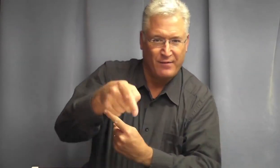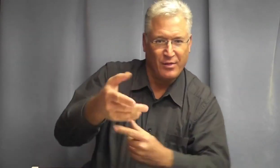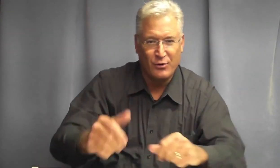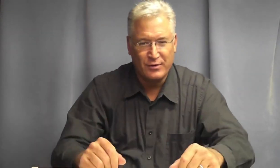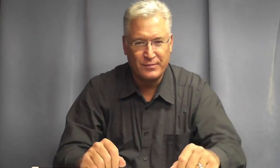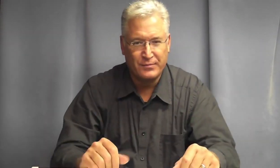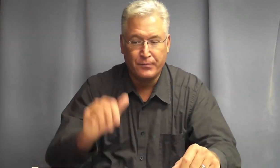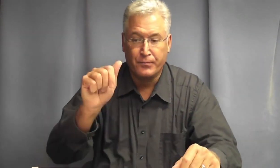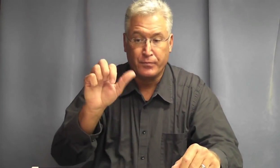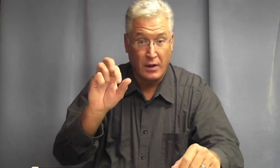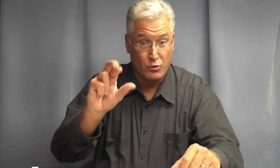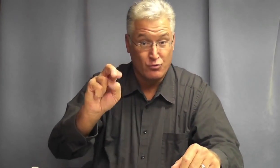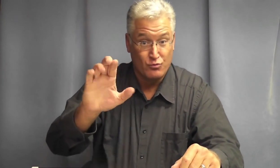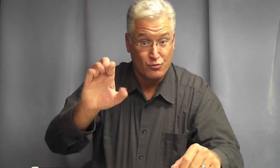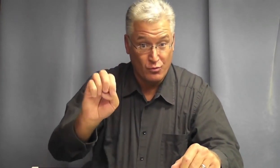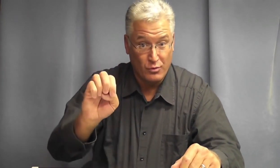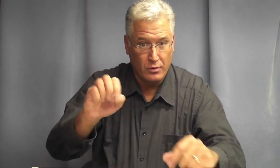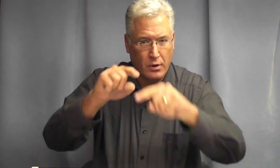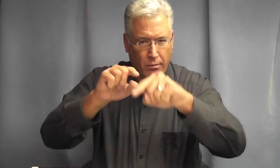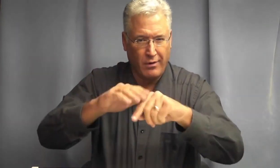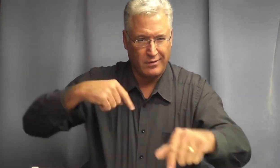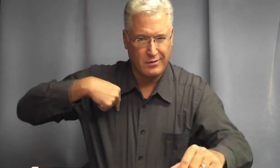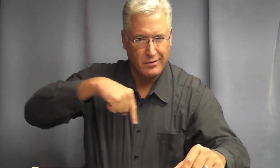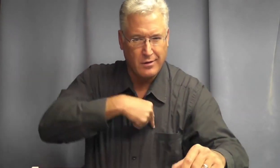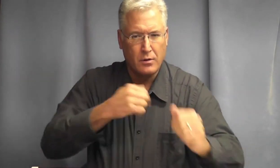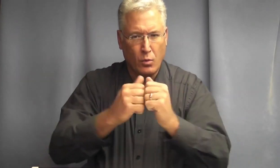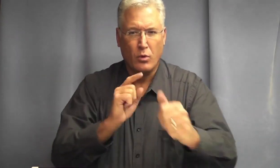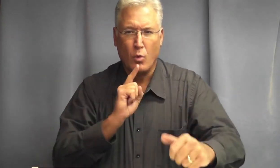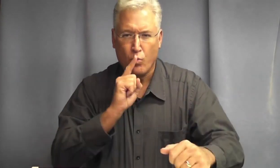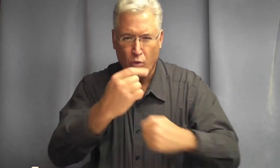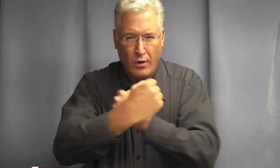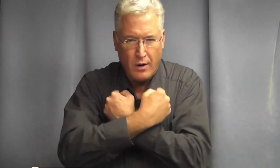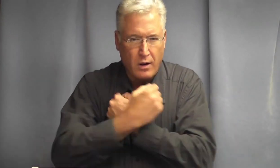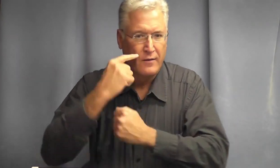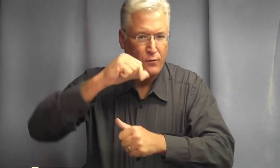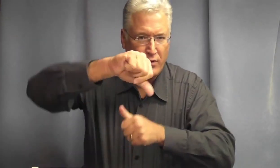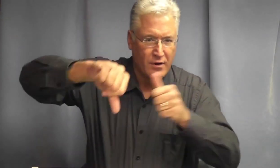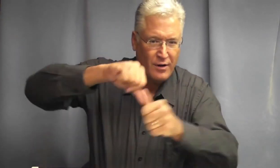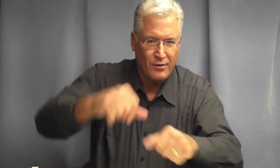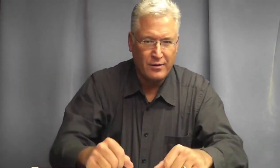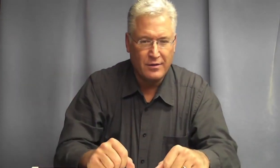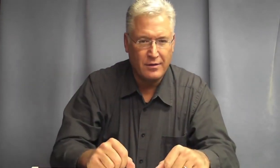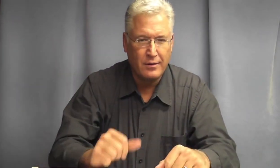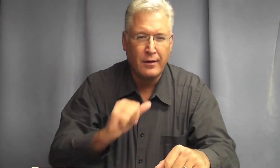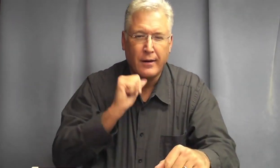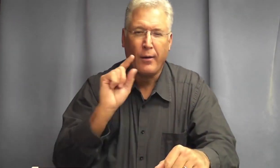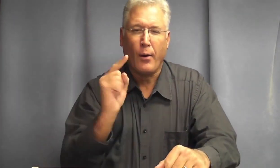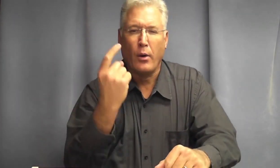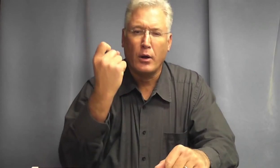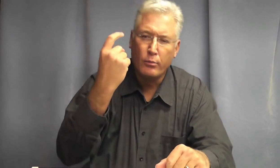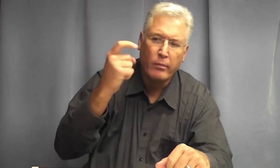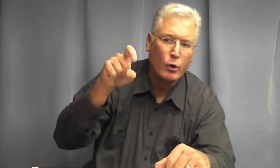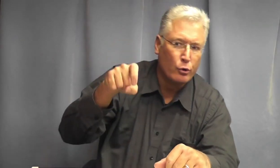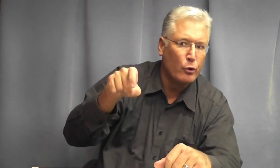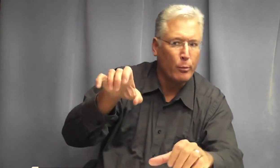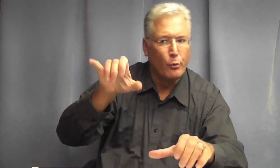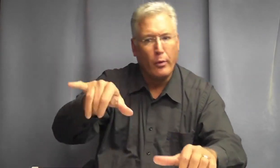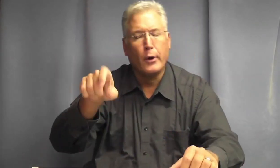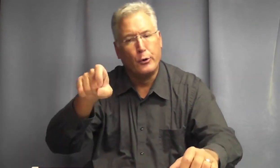saved. With that assurance, we know that we depend on true love for each